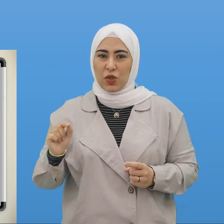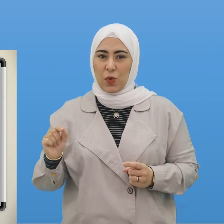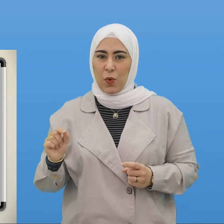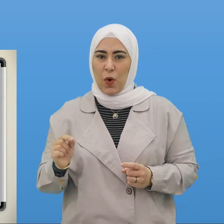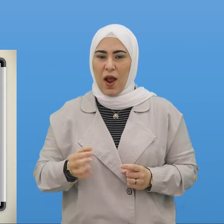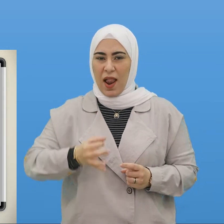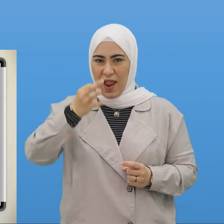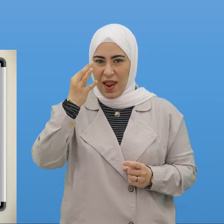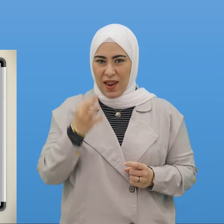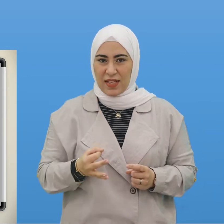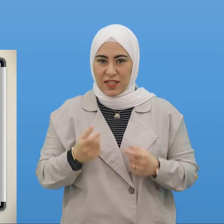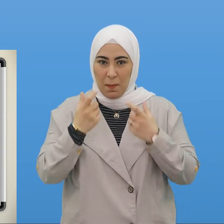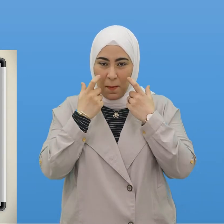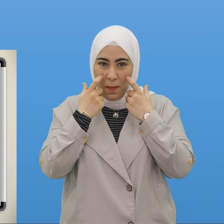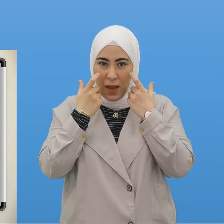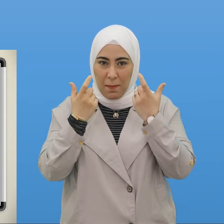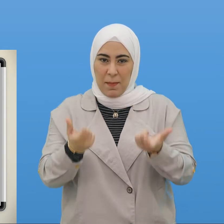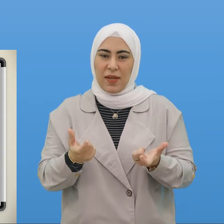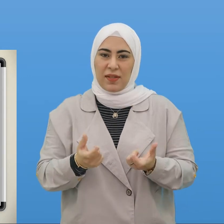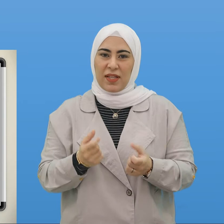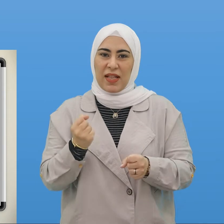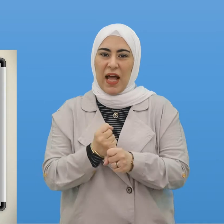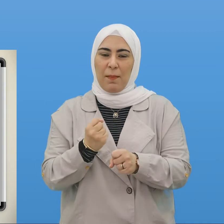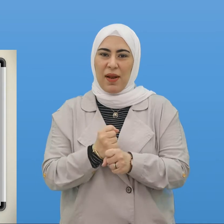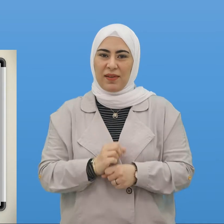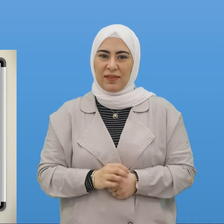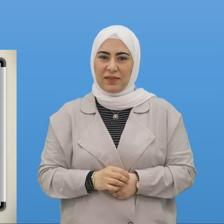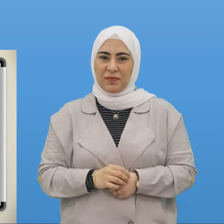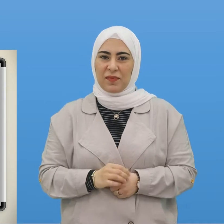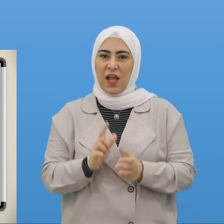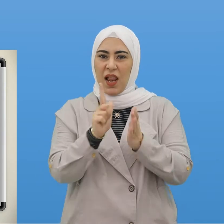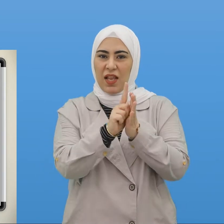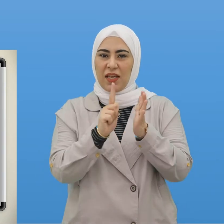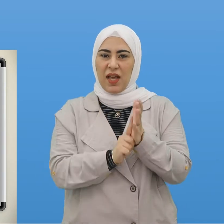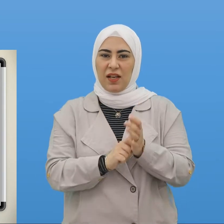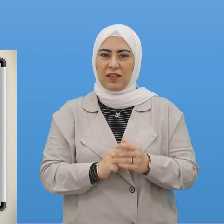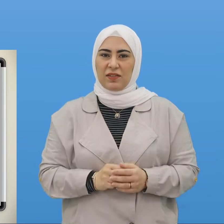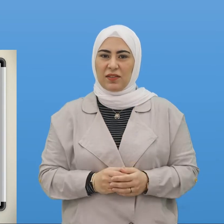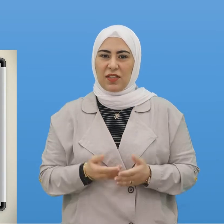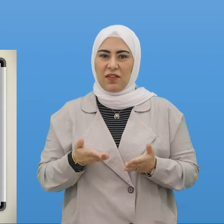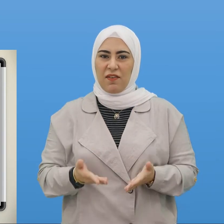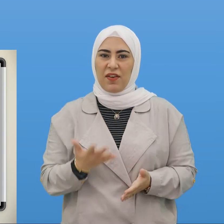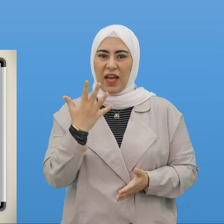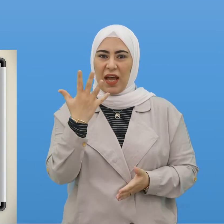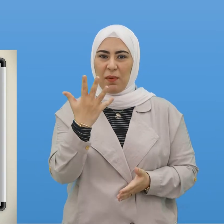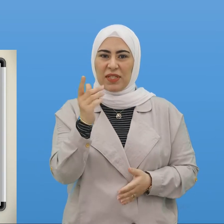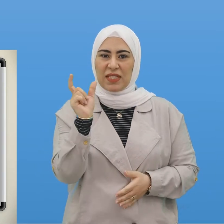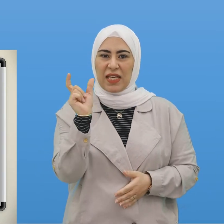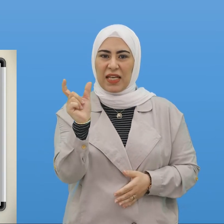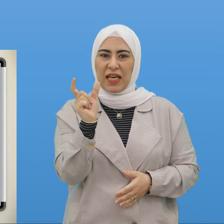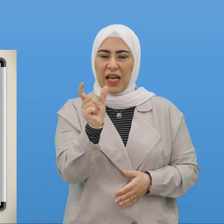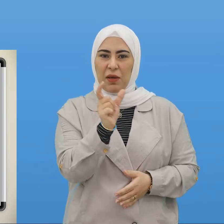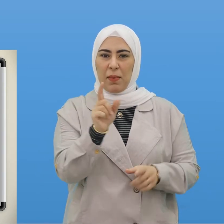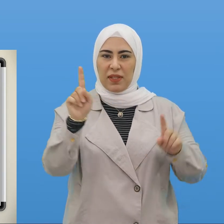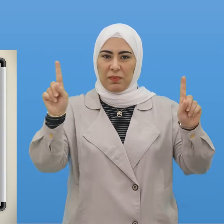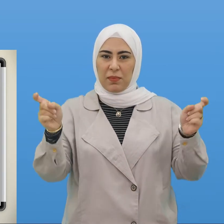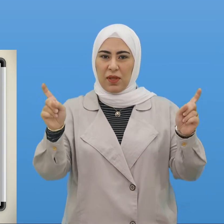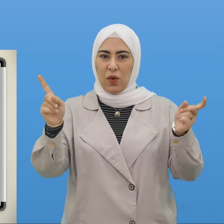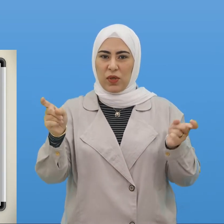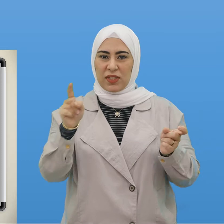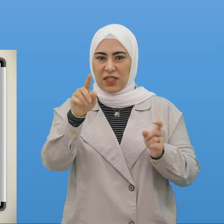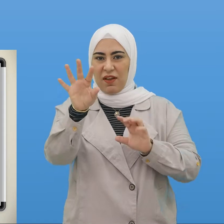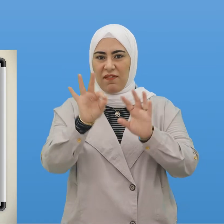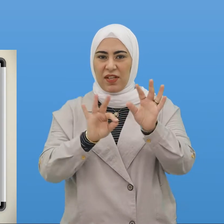the safety of their workforce, legal. Here are 5 words and fill in the spaces with the suitable